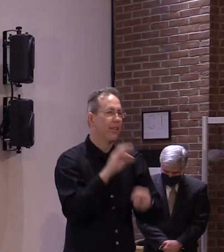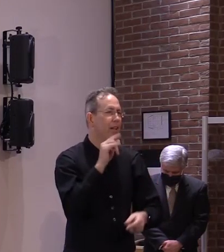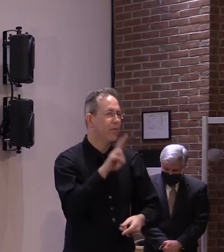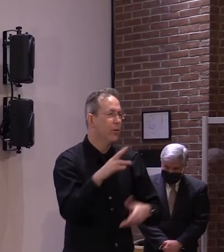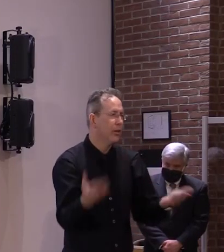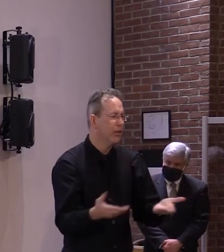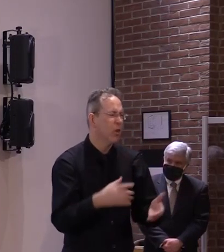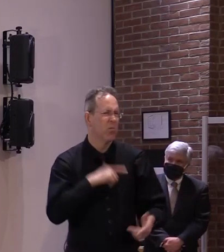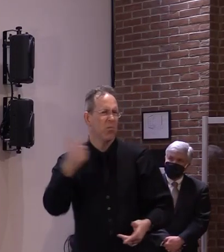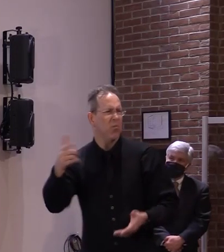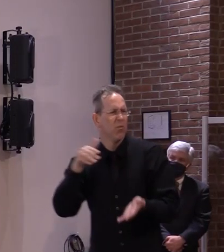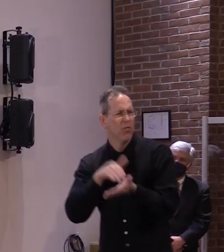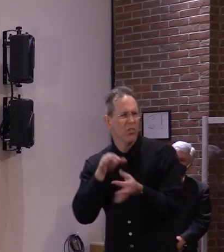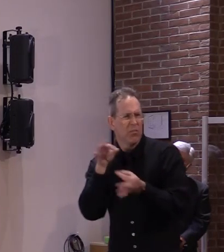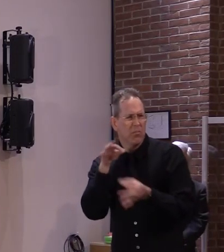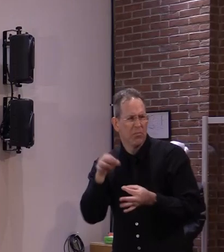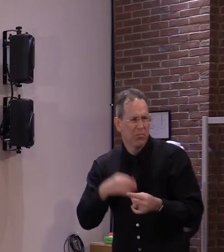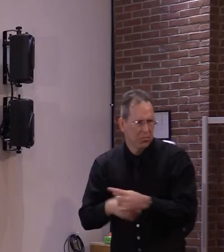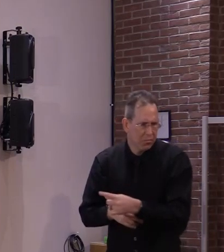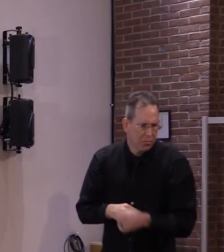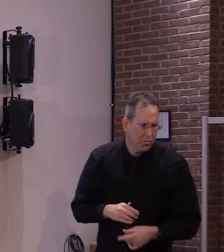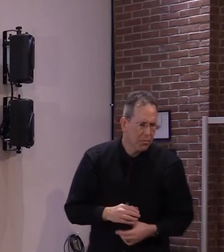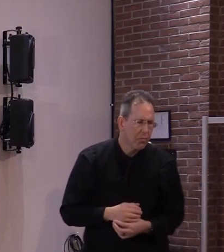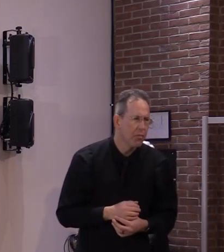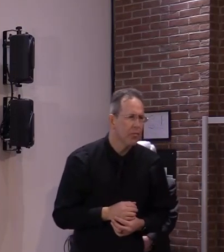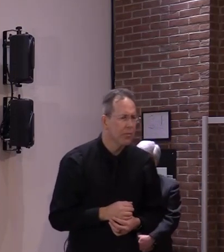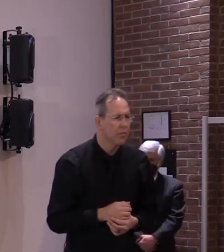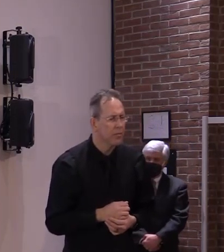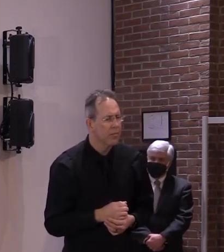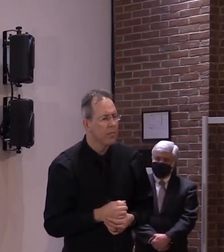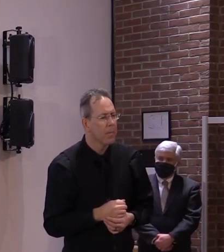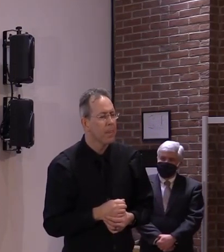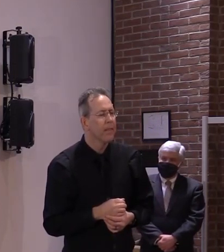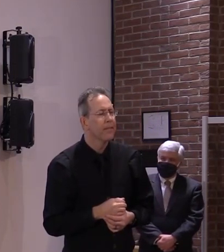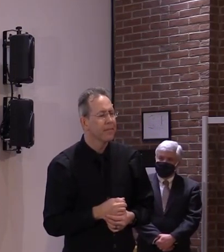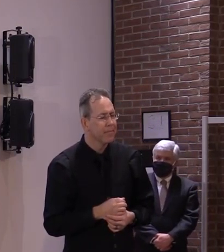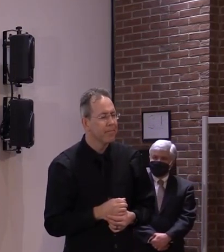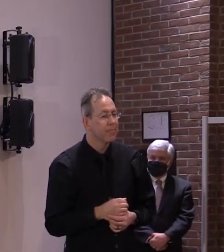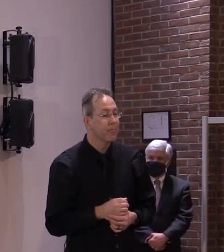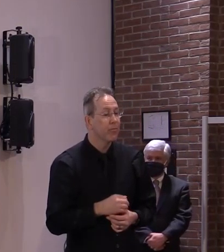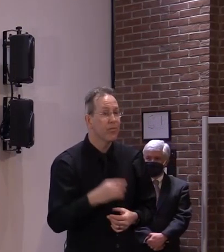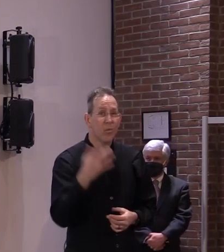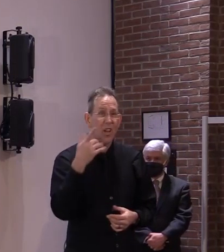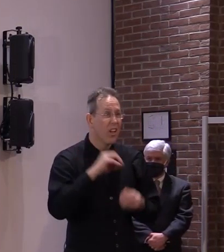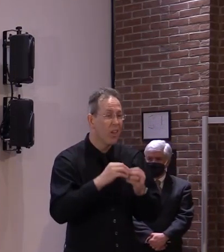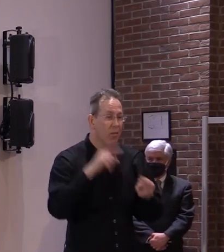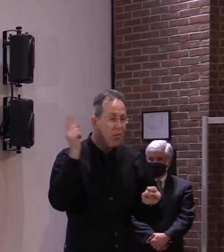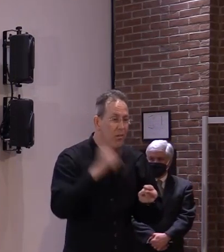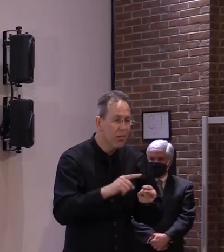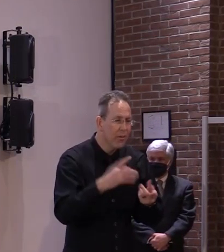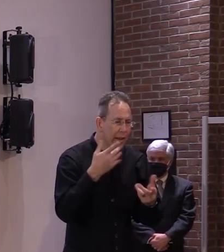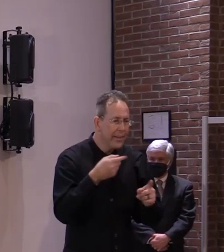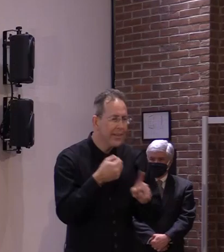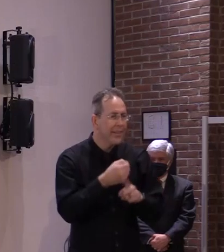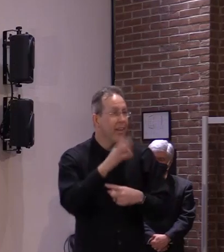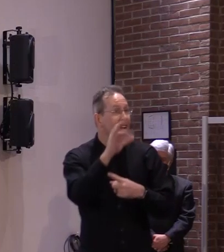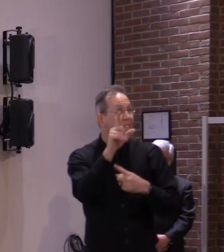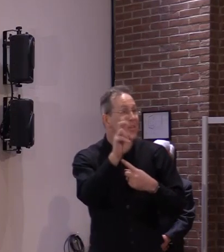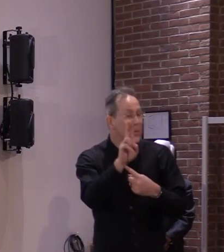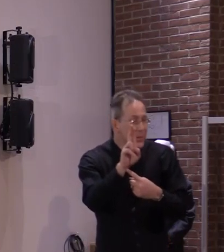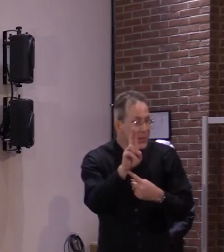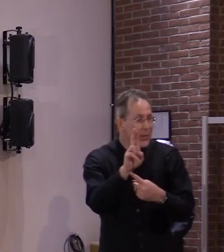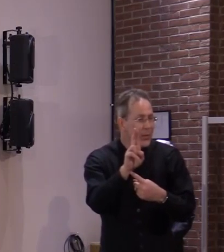It's 100% due to the increased vaccination. Vermonters had a great rate this year and should continue it every year. Now, it's a little bit